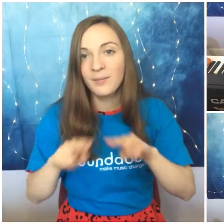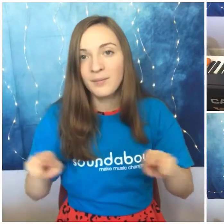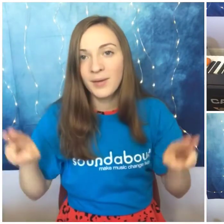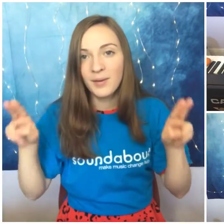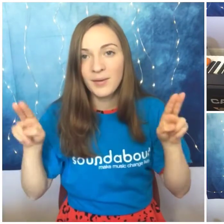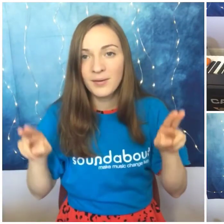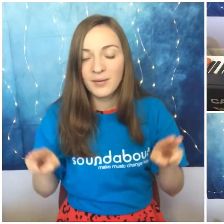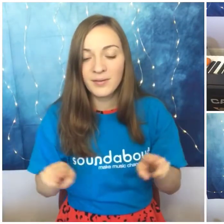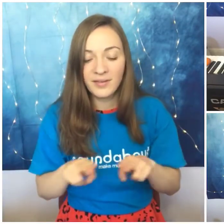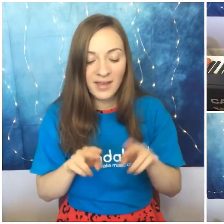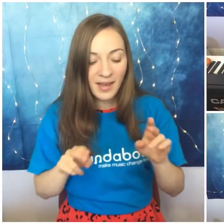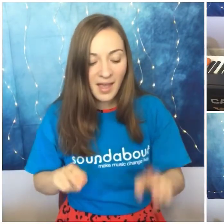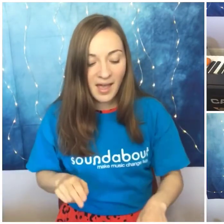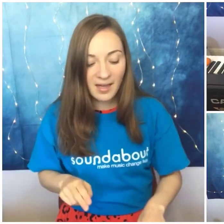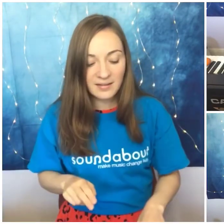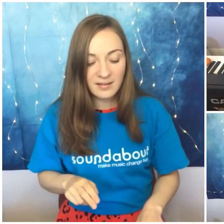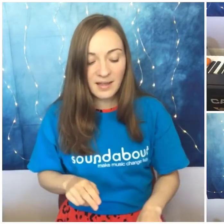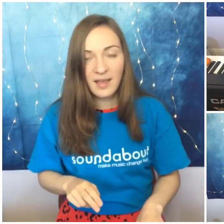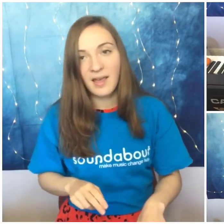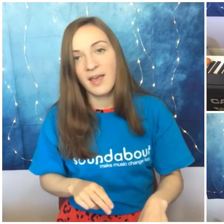the